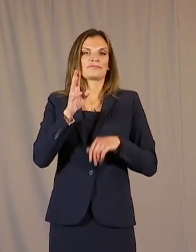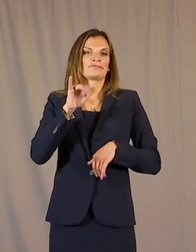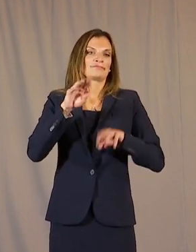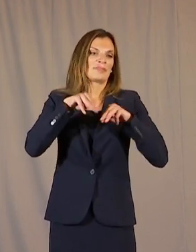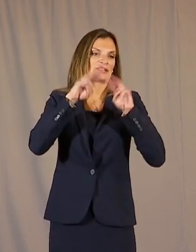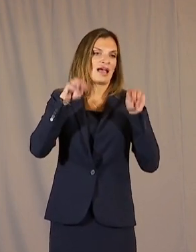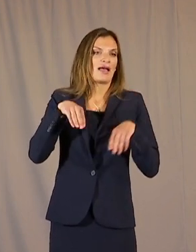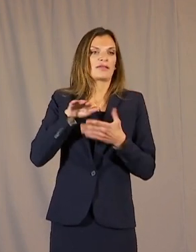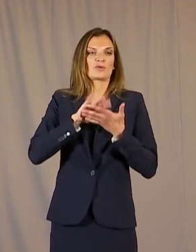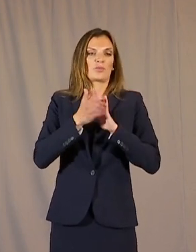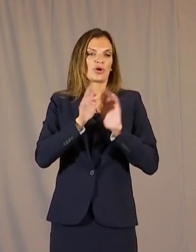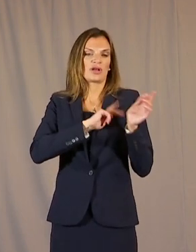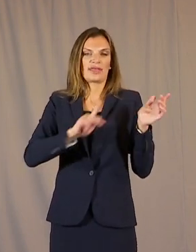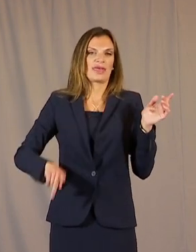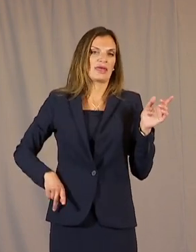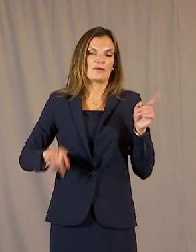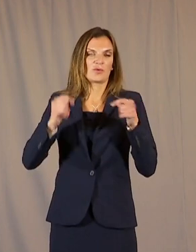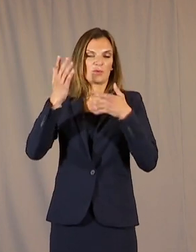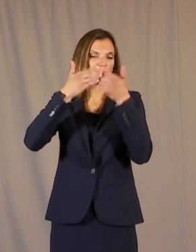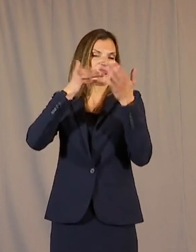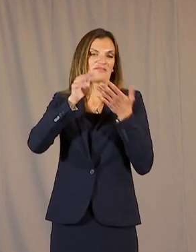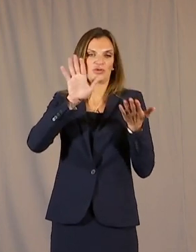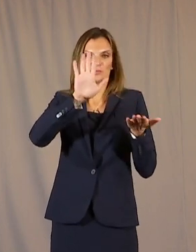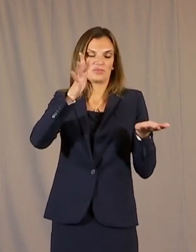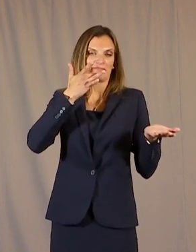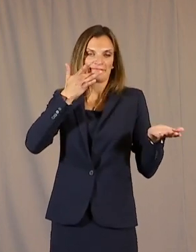or Burger King or whatever your preference is.